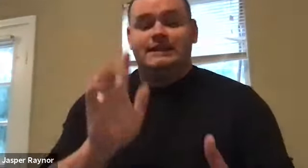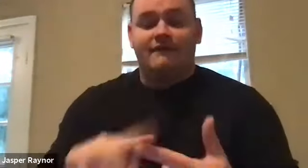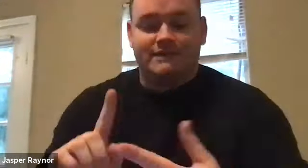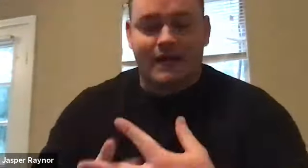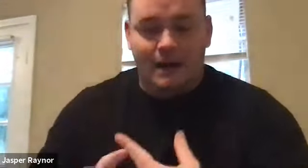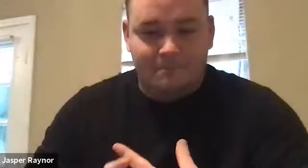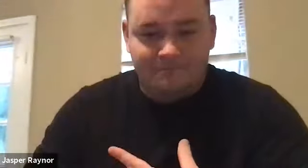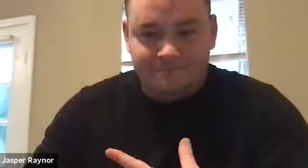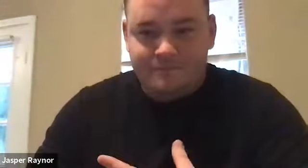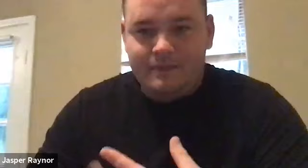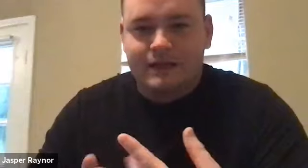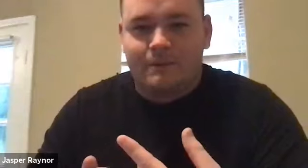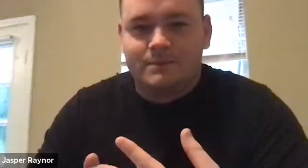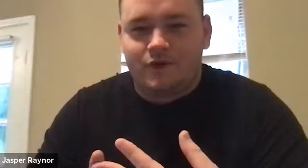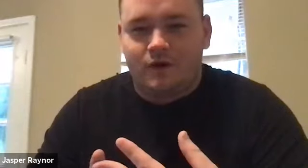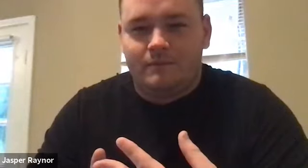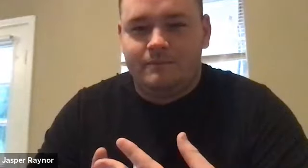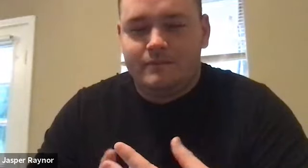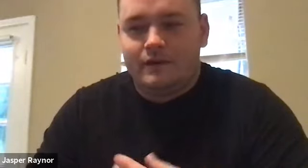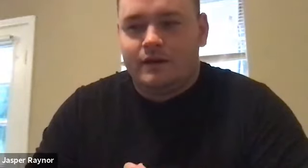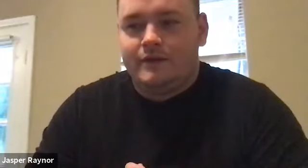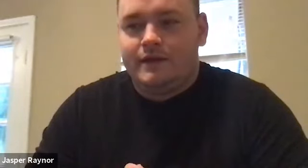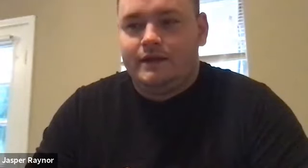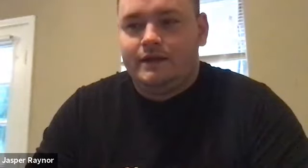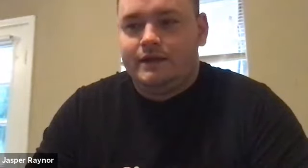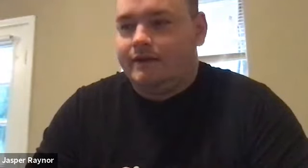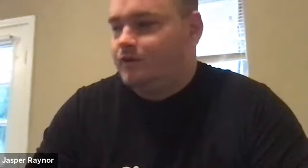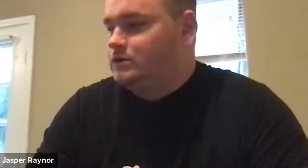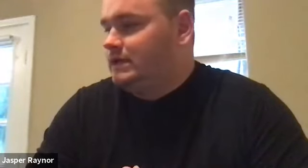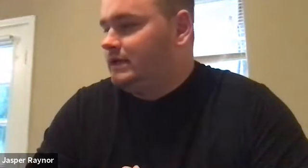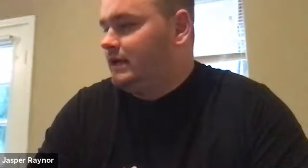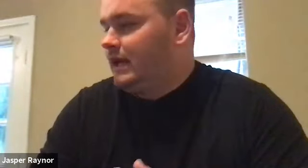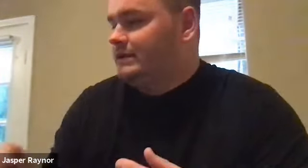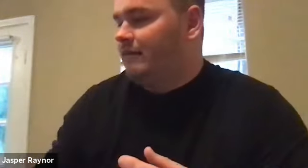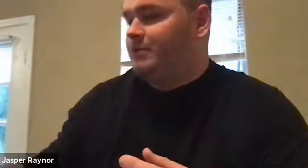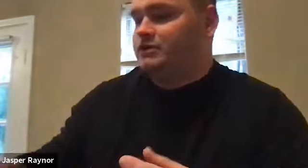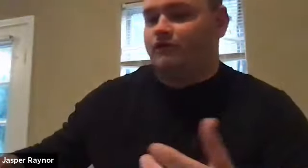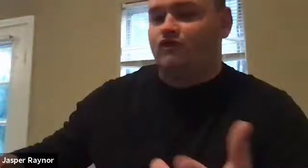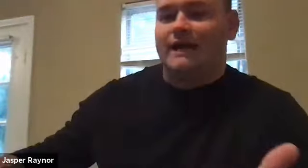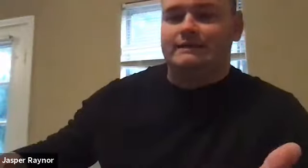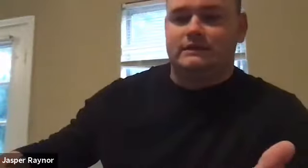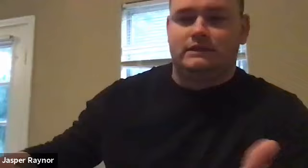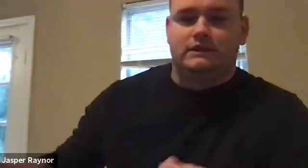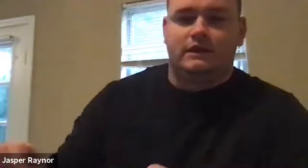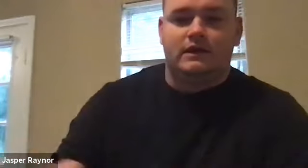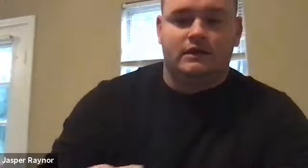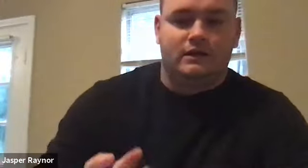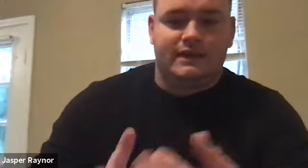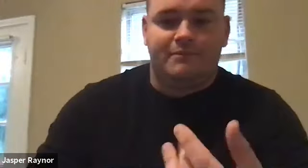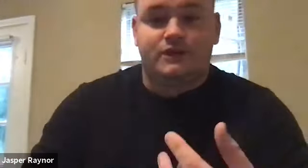deaf and dumb comes from if you see a deaf person write, a deaf person